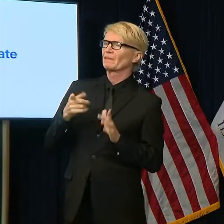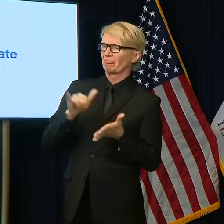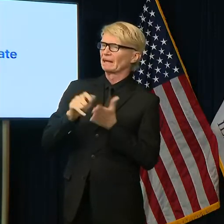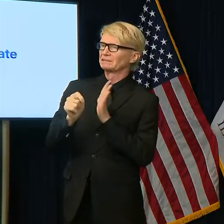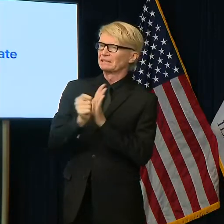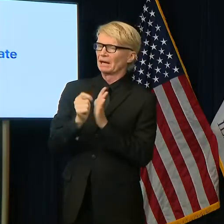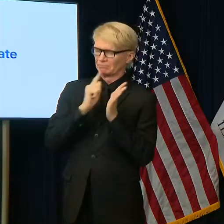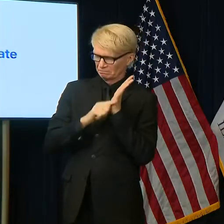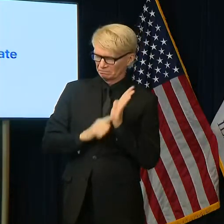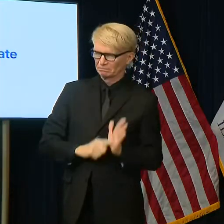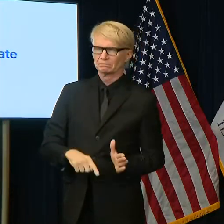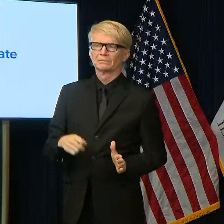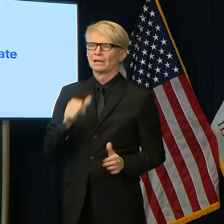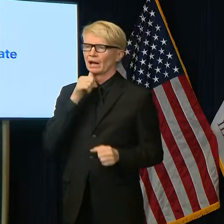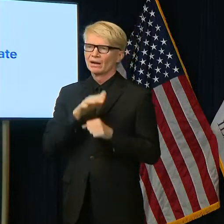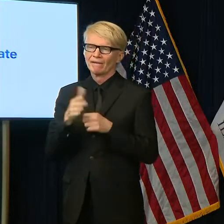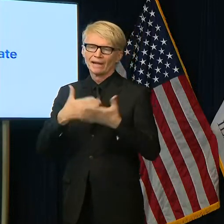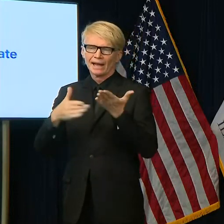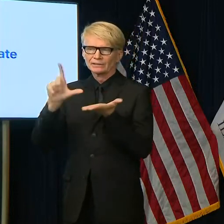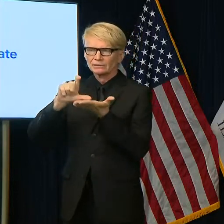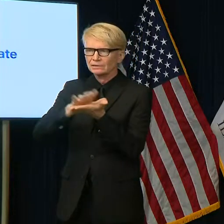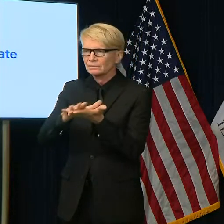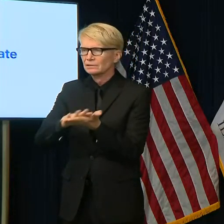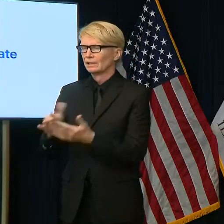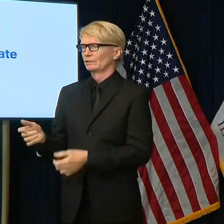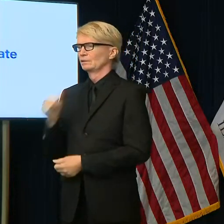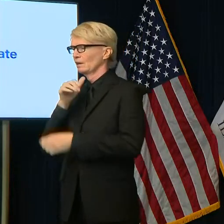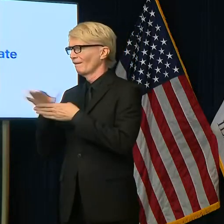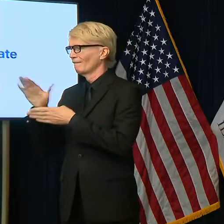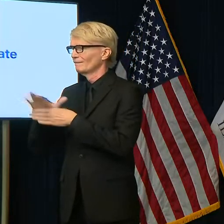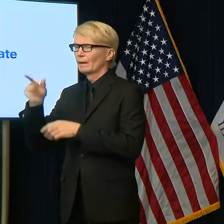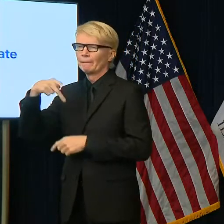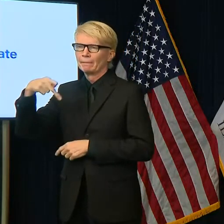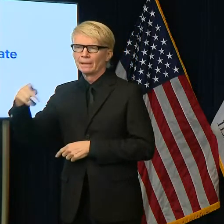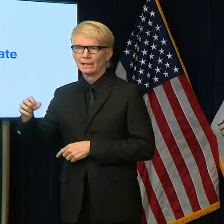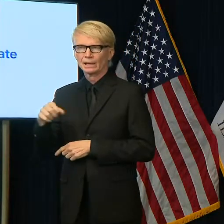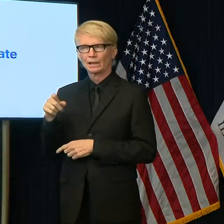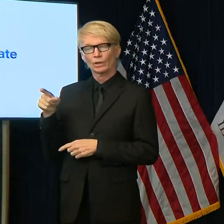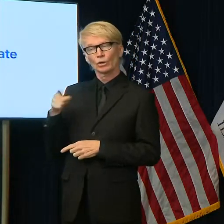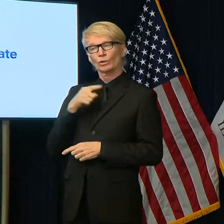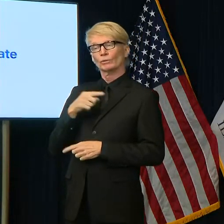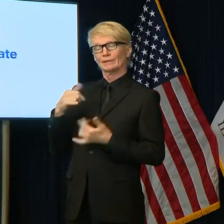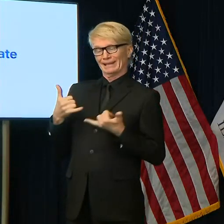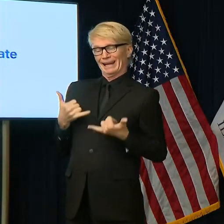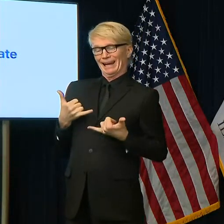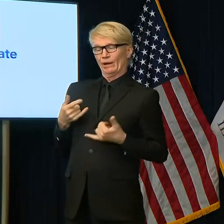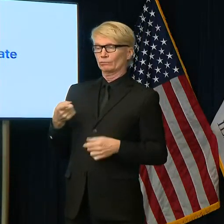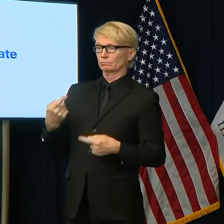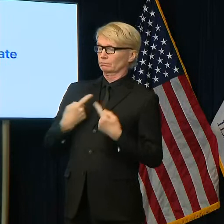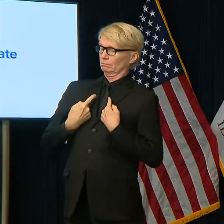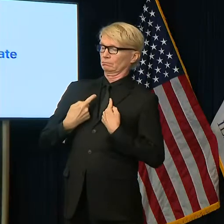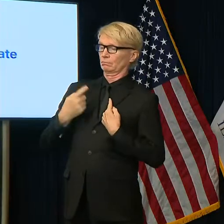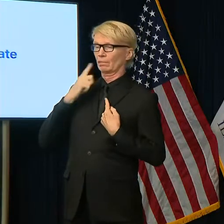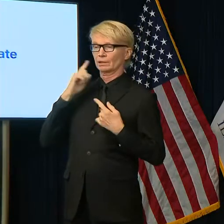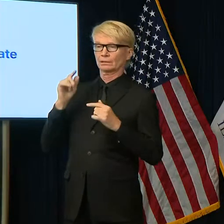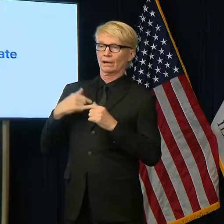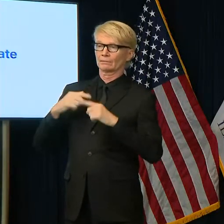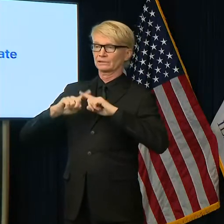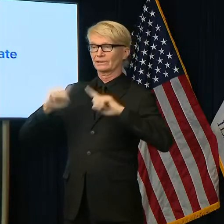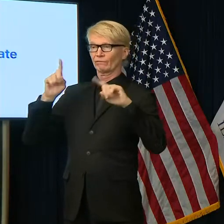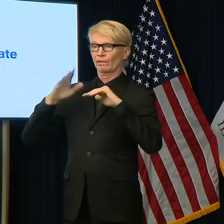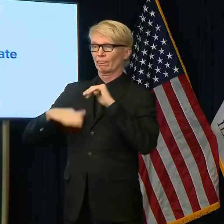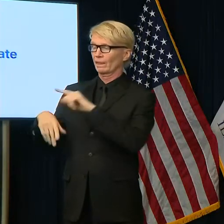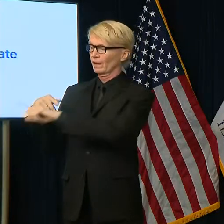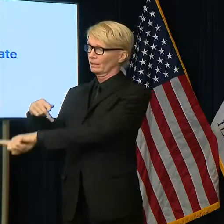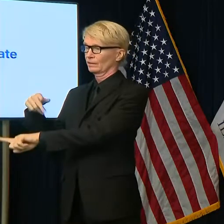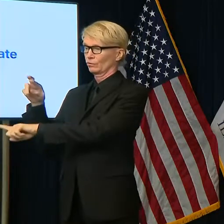are you holding your response to a different standard than candidate Pritzker did? And could you have saved more lives in